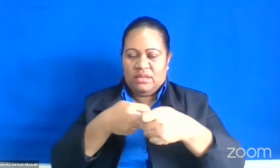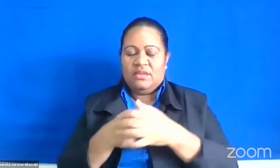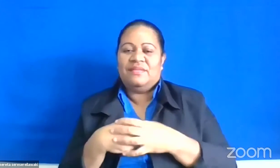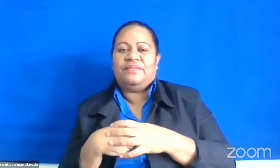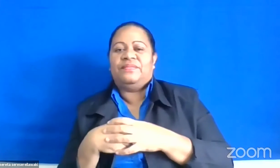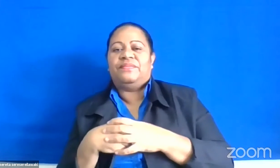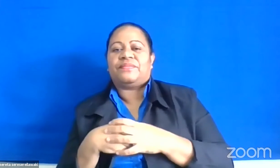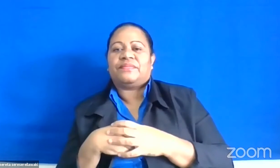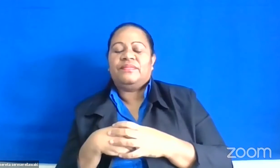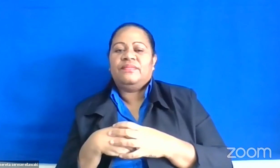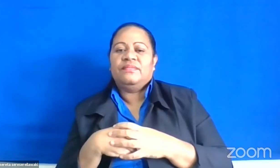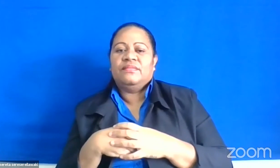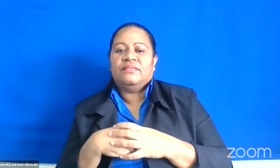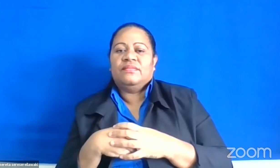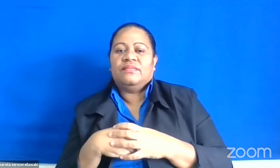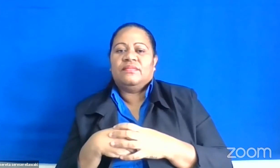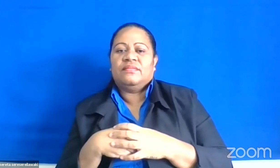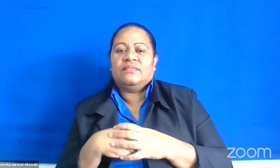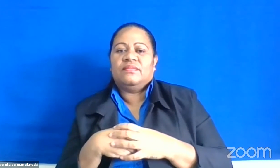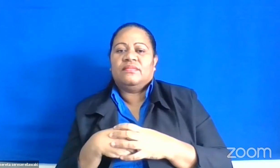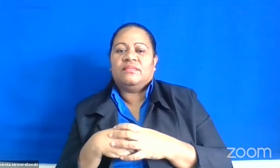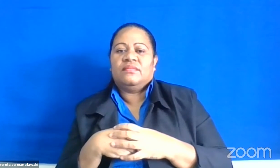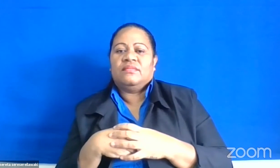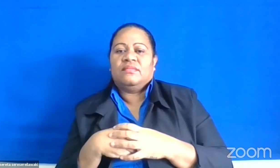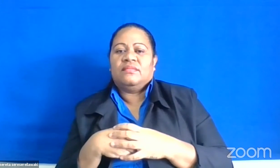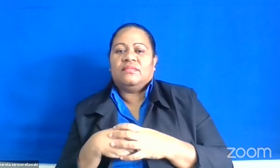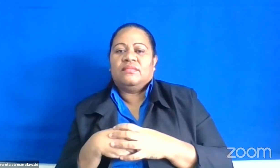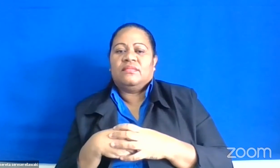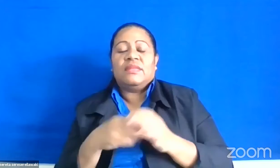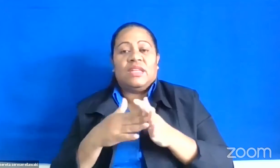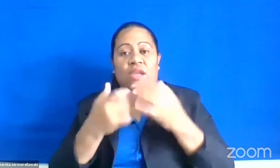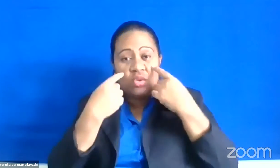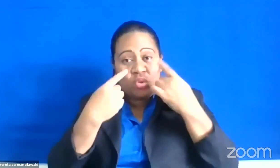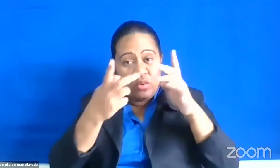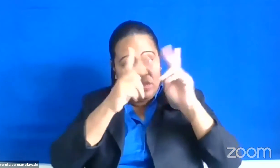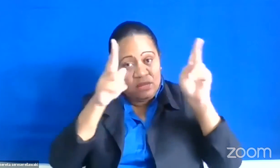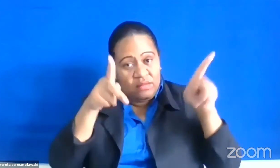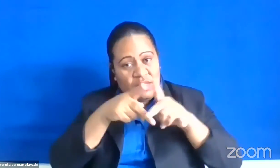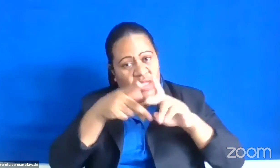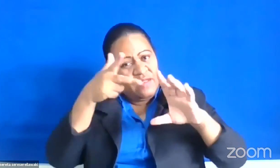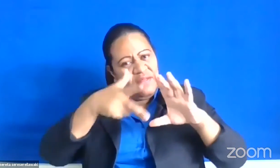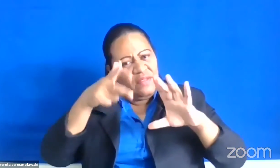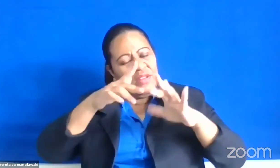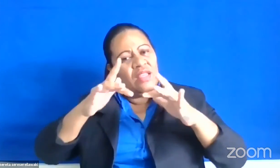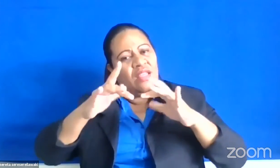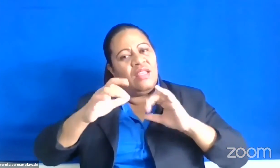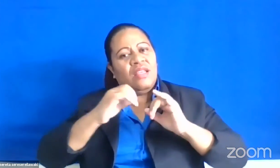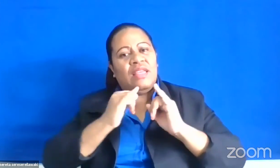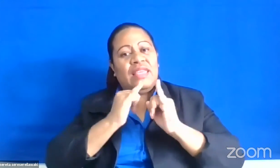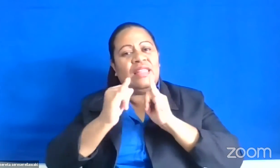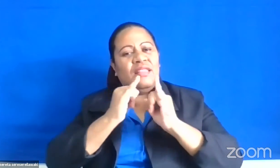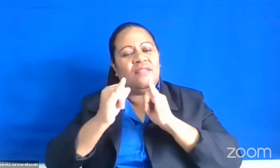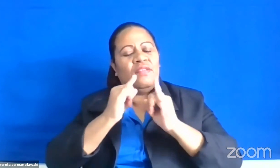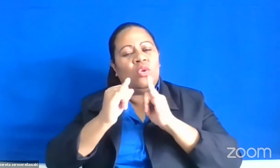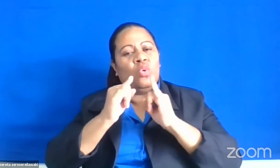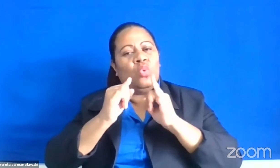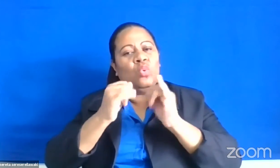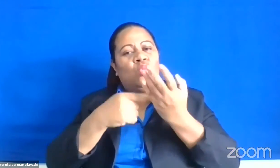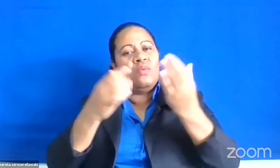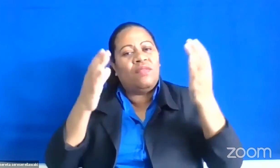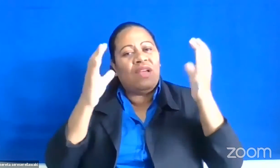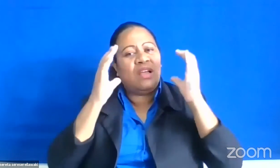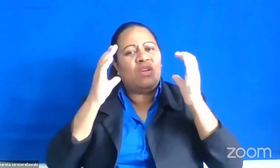So what we're going to do next is we're going to show you a video that has interviews of Tuvalu elders on climate change and weather